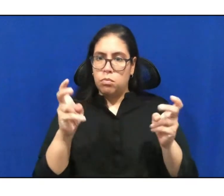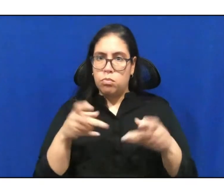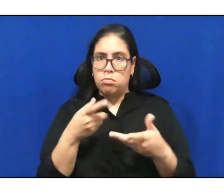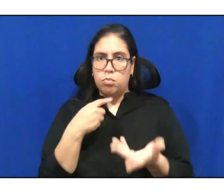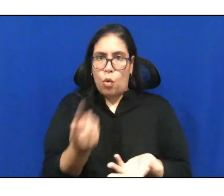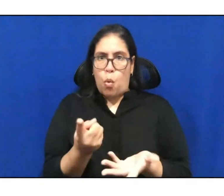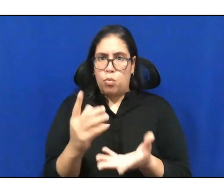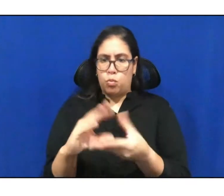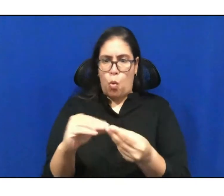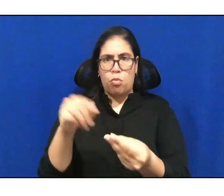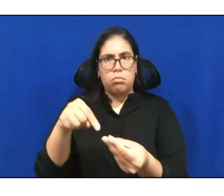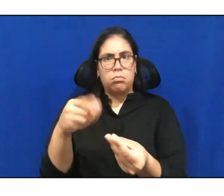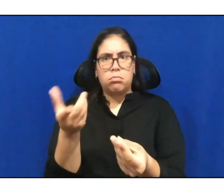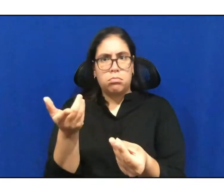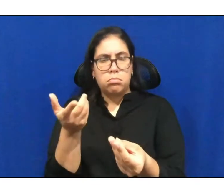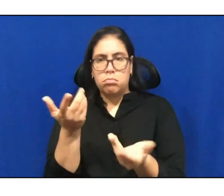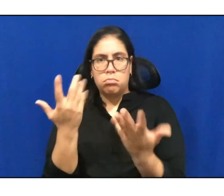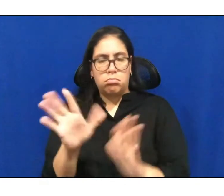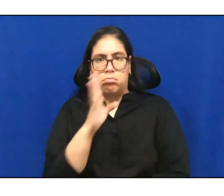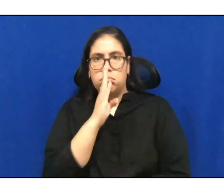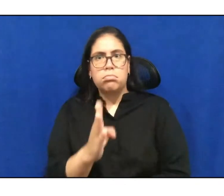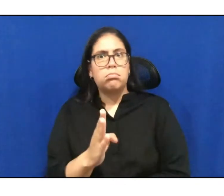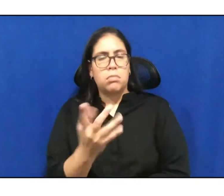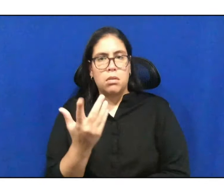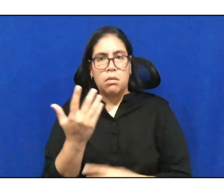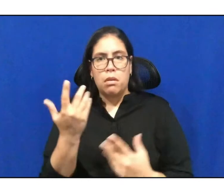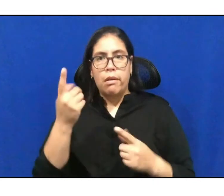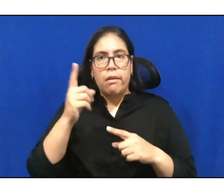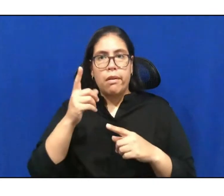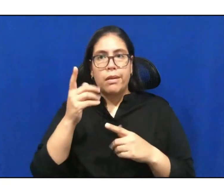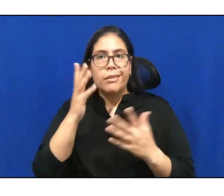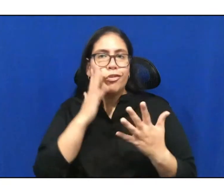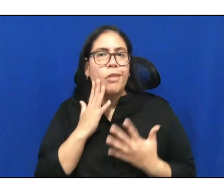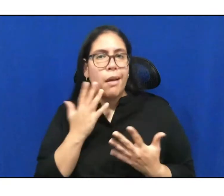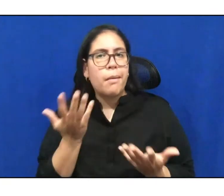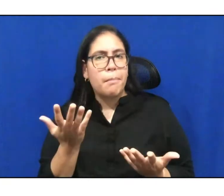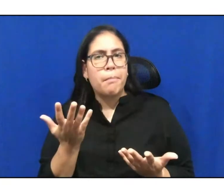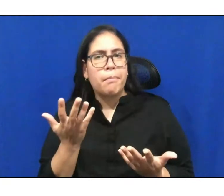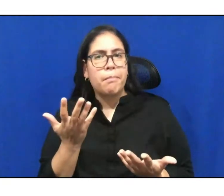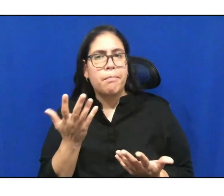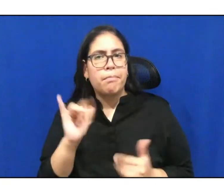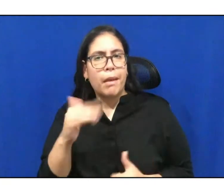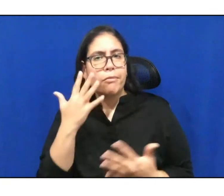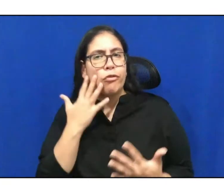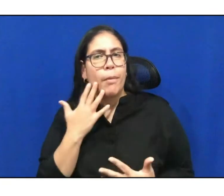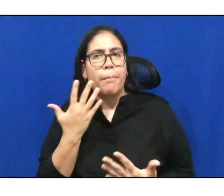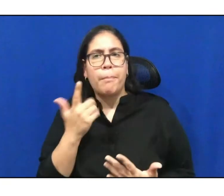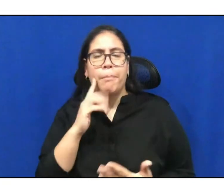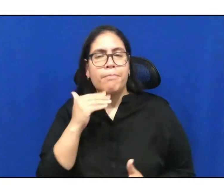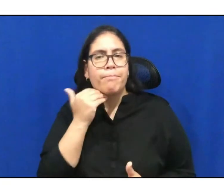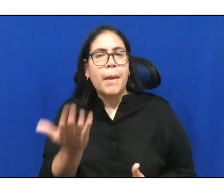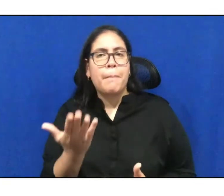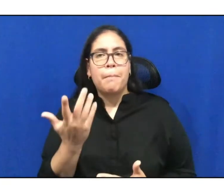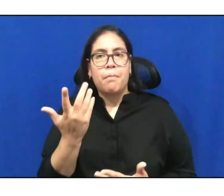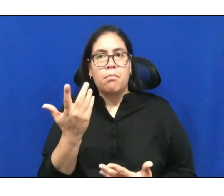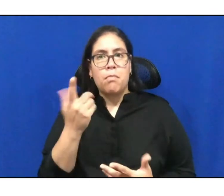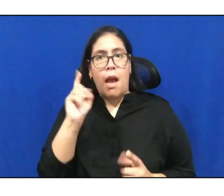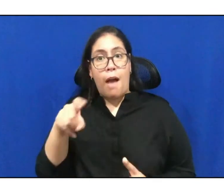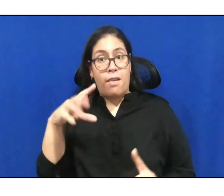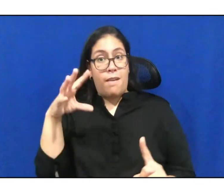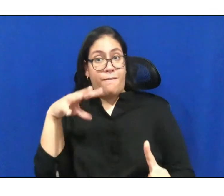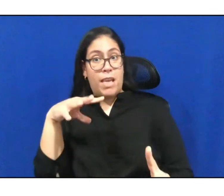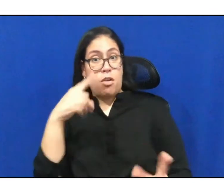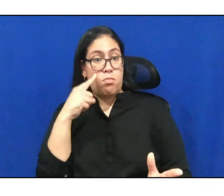nothing else could do. And it's a shame it came to that. It's a shame that it took filming of a murder in front of our